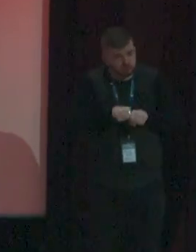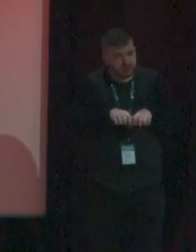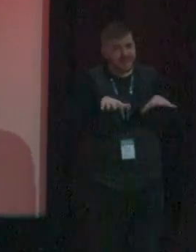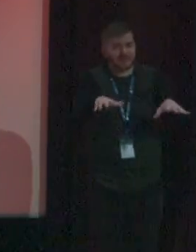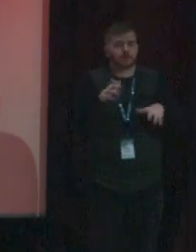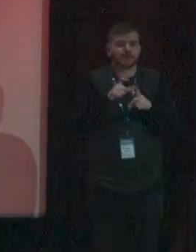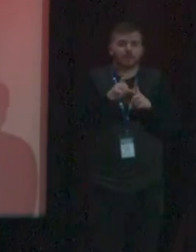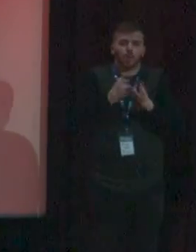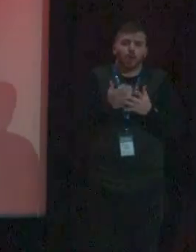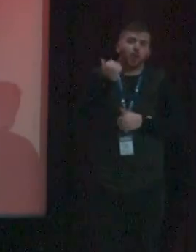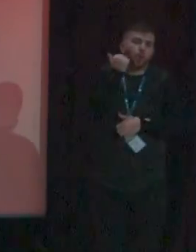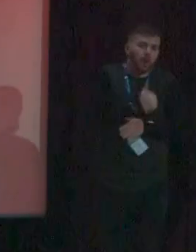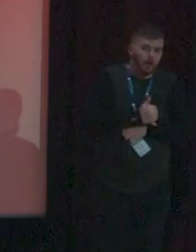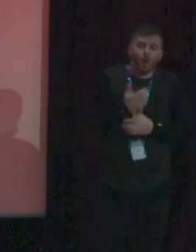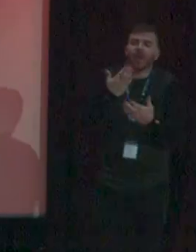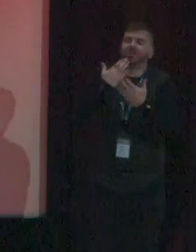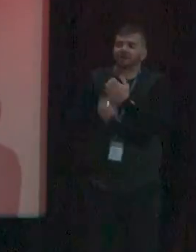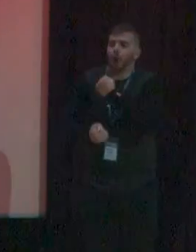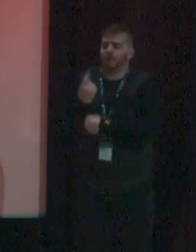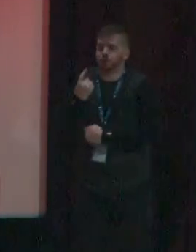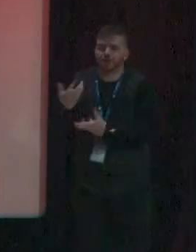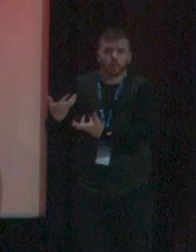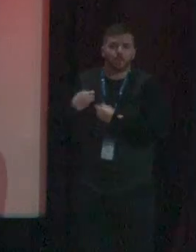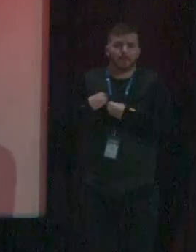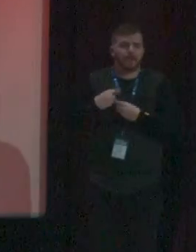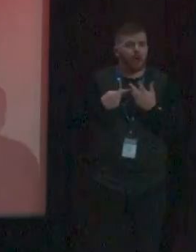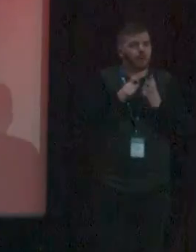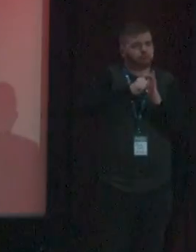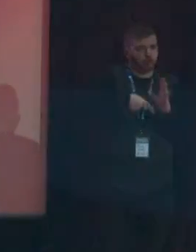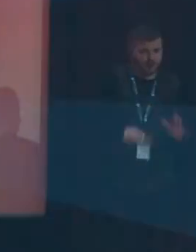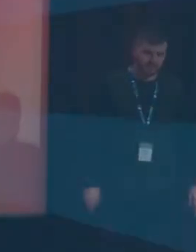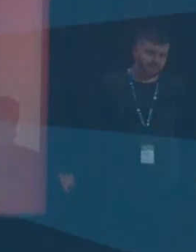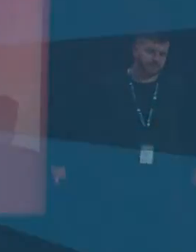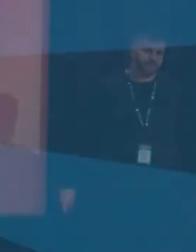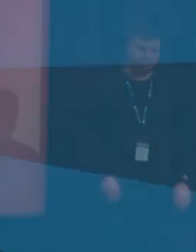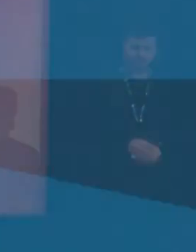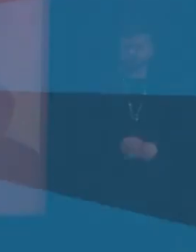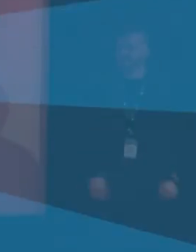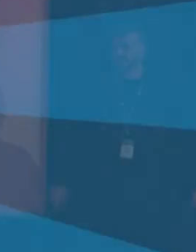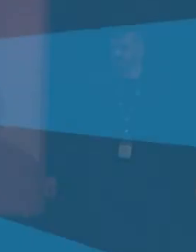you for the opportunity to plug yet another project. That's excellent. Thank you. Chris Bateman.